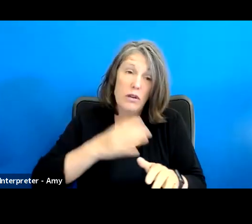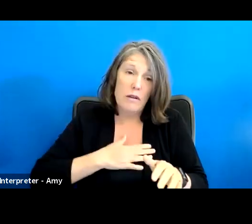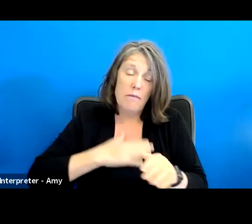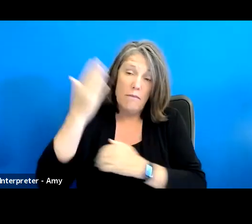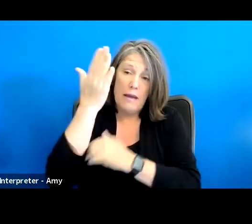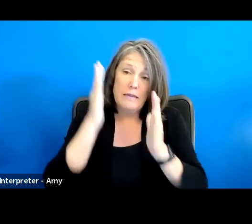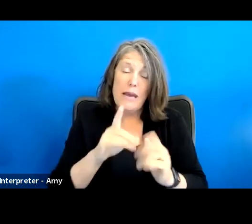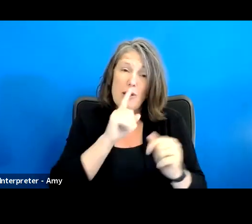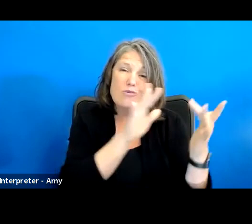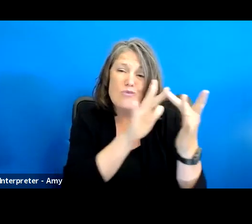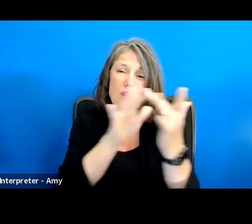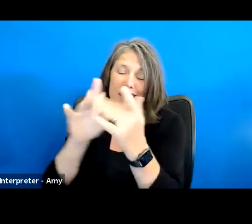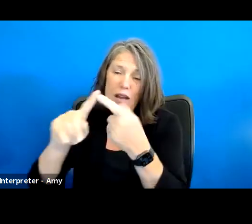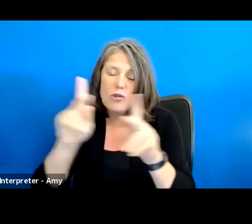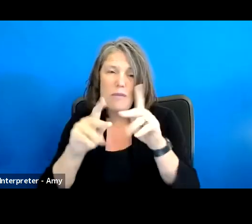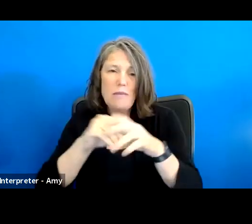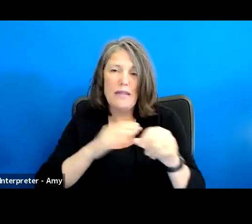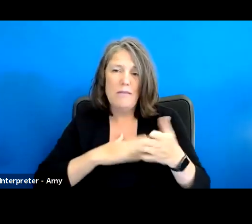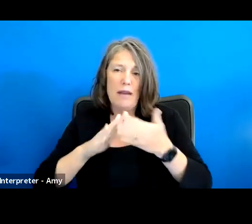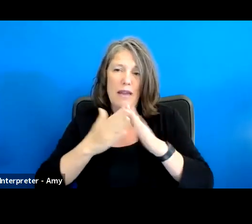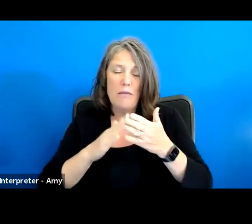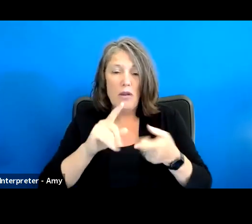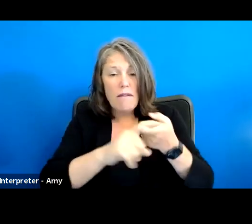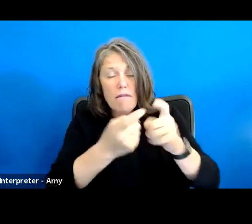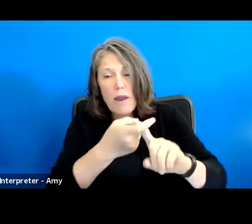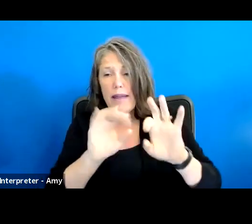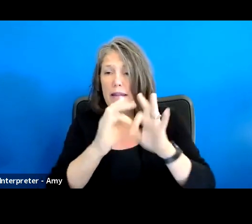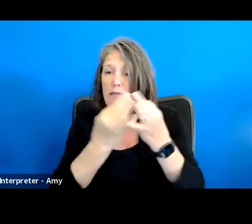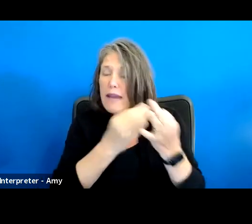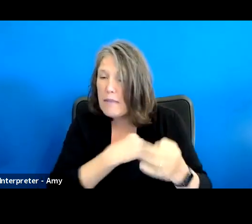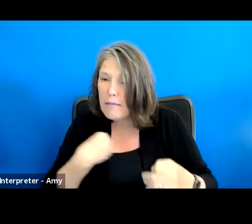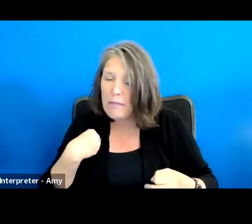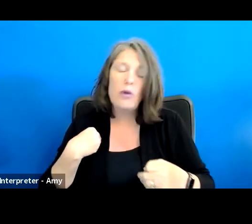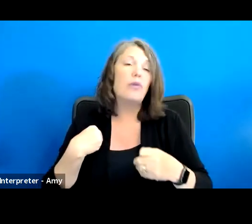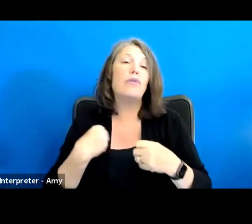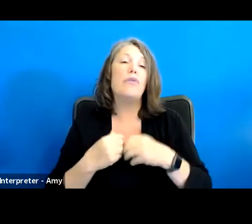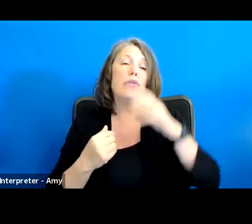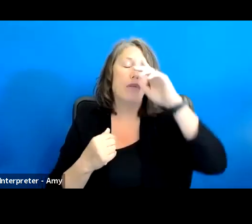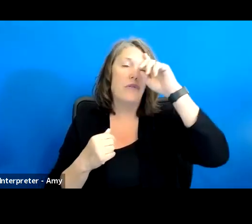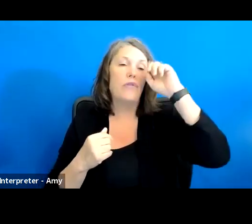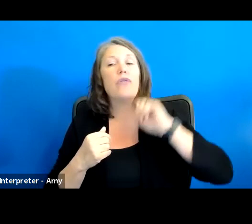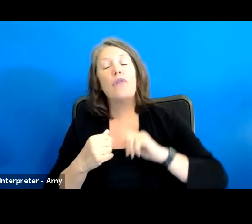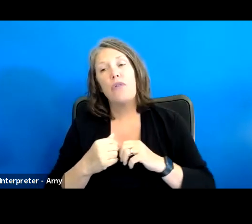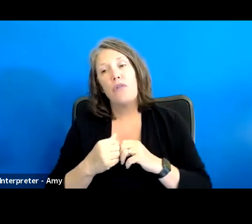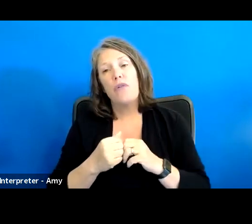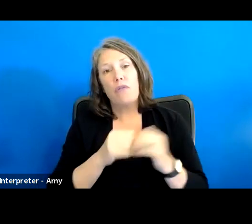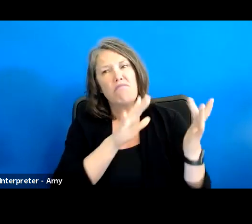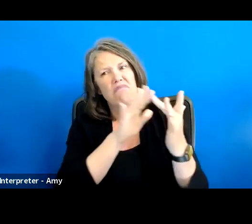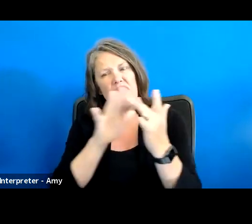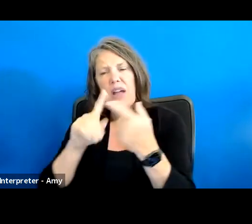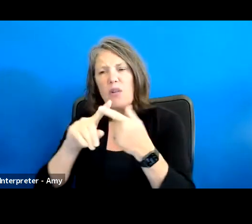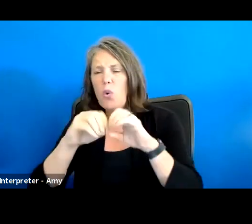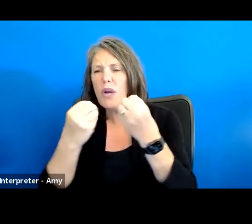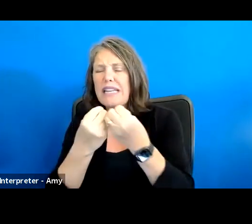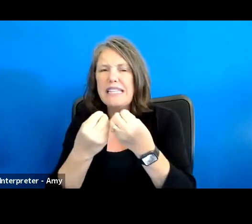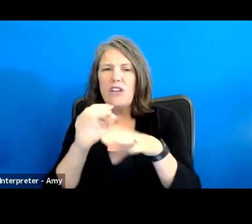to people in my community, friends, family members, and even reaching out to